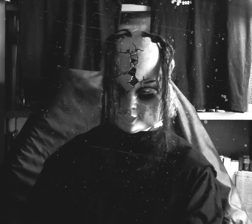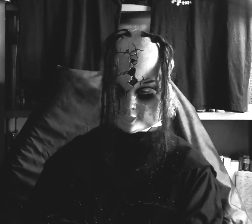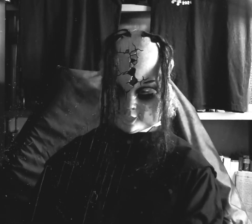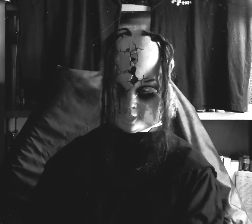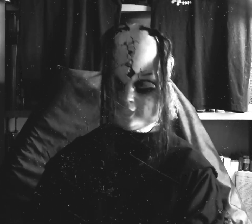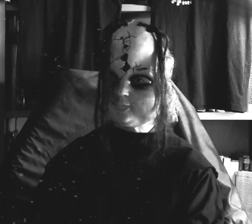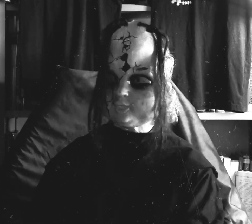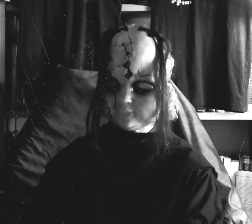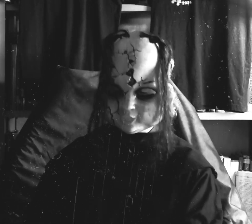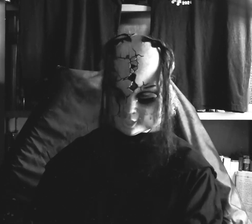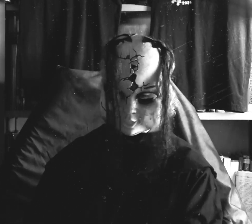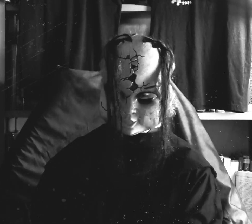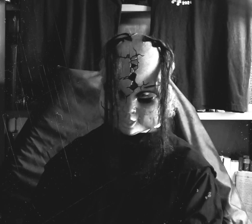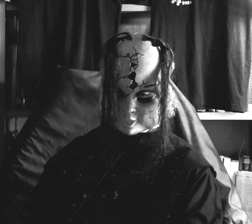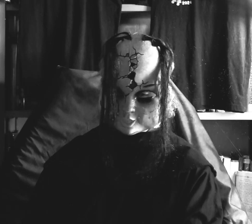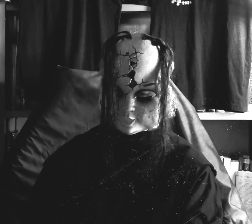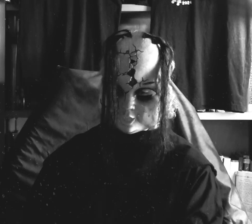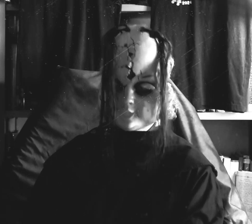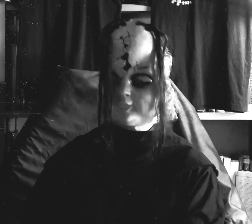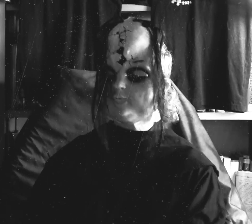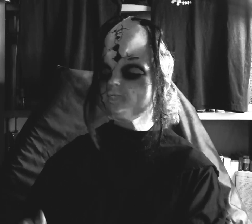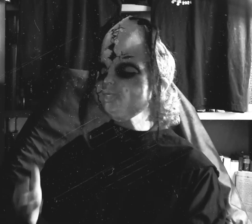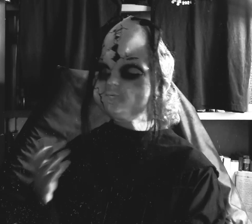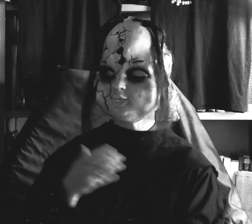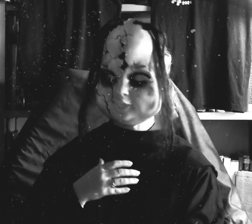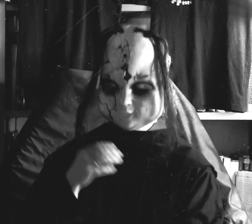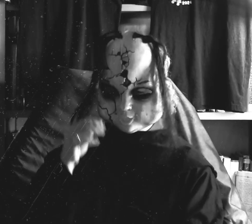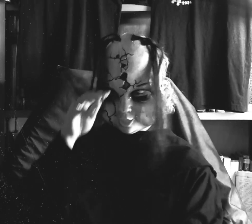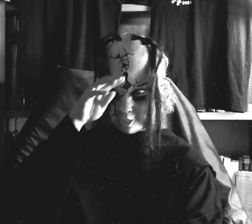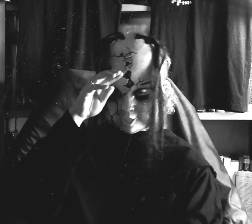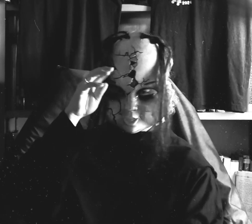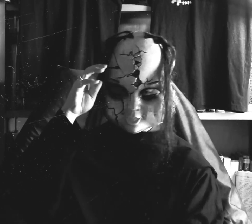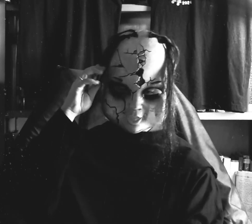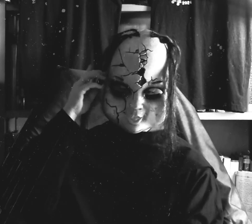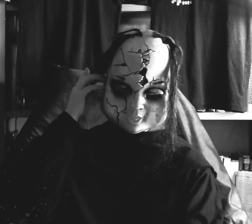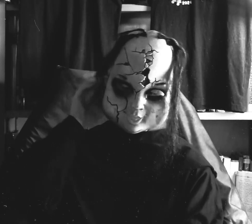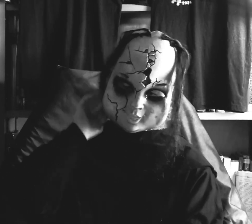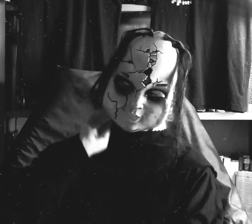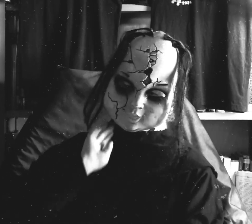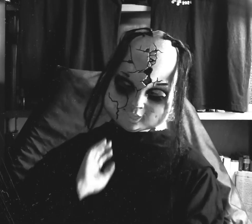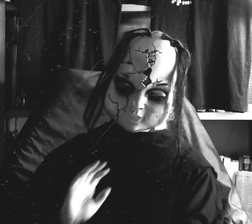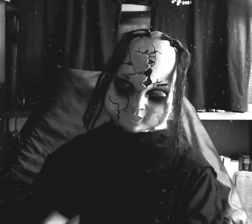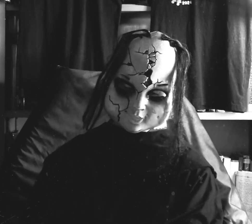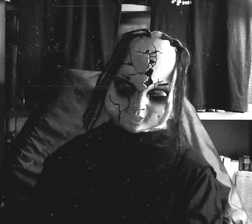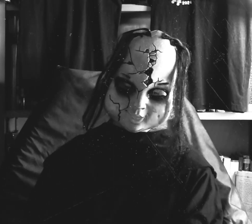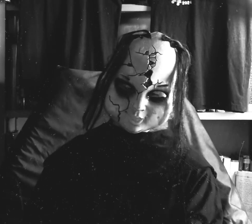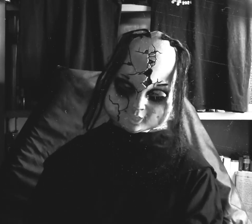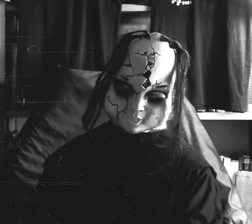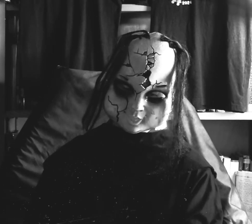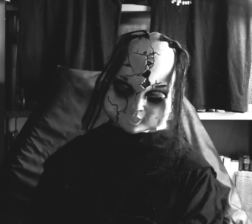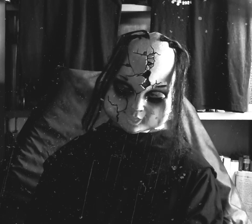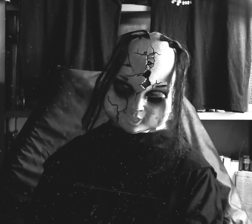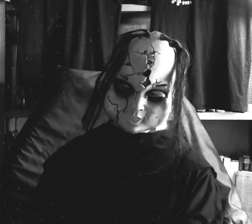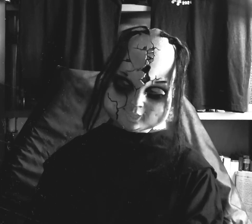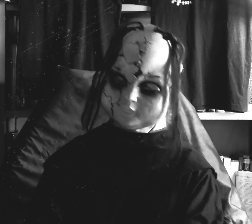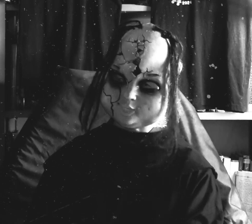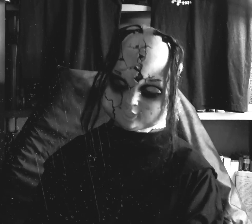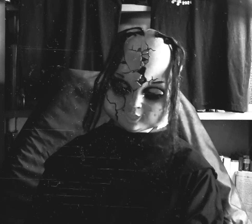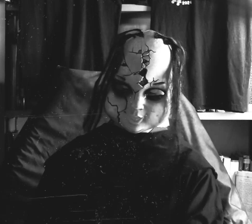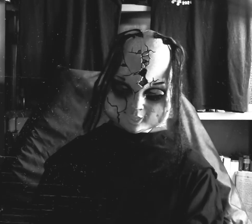he could play the guitar, and he sang beautifully. Maria made up her mind that was the man she